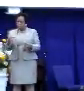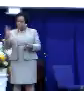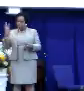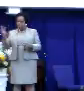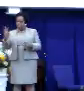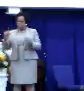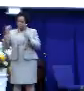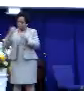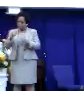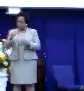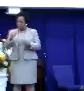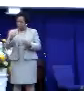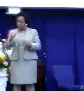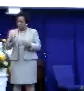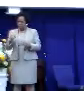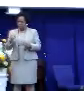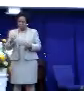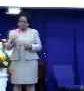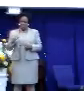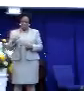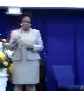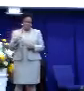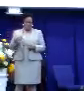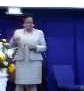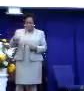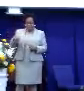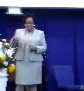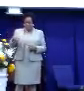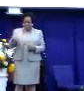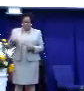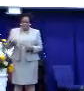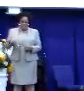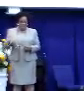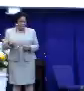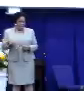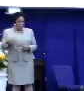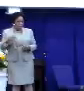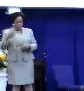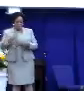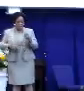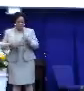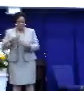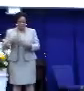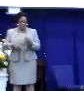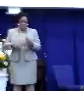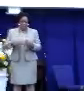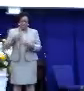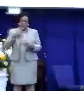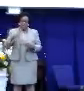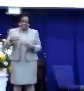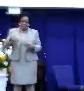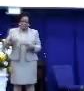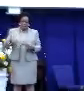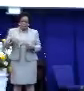power. To the sixth power. Okay, I was writing this down as you walk, and I had problems saying power to the sixth